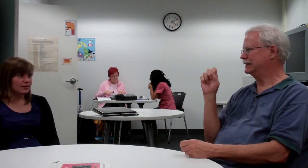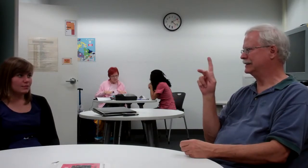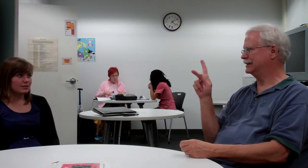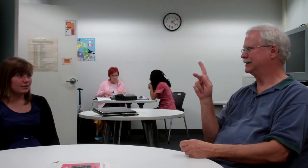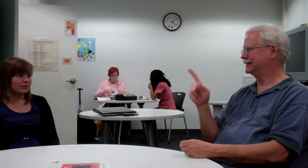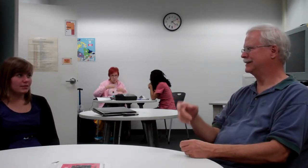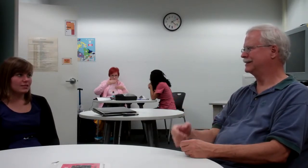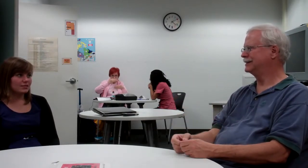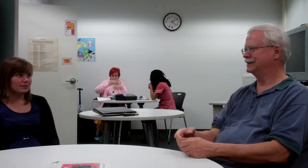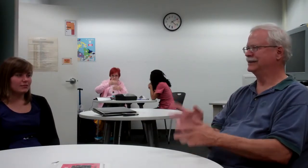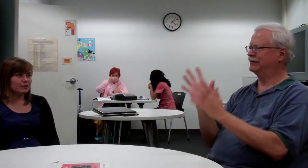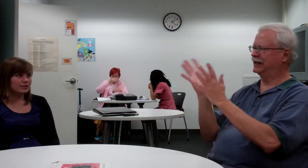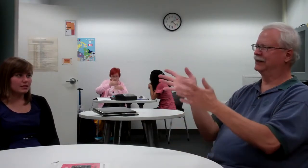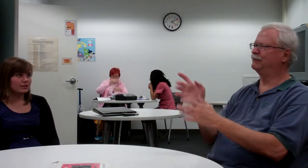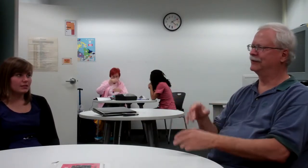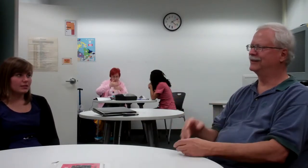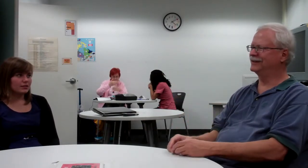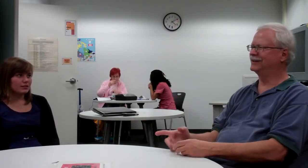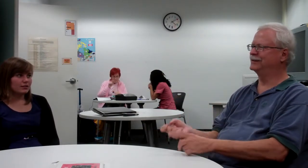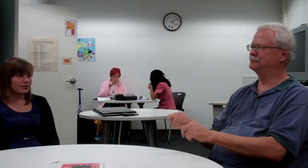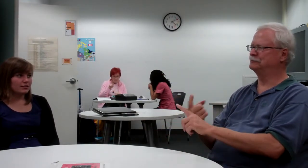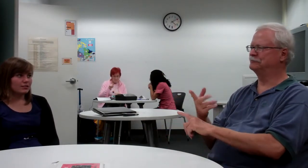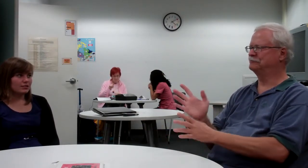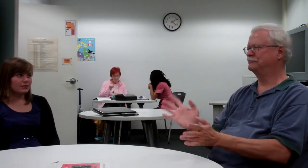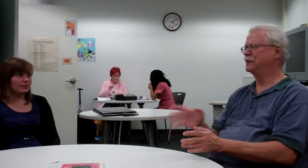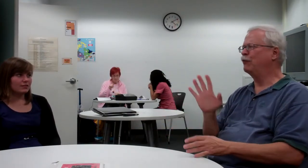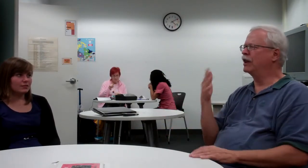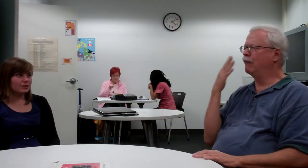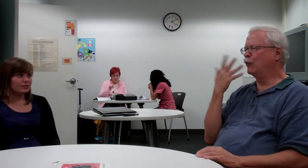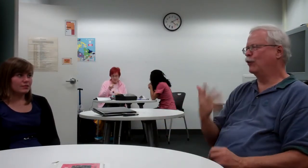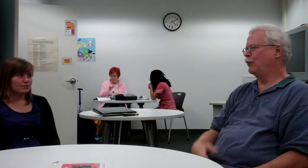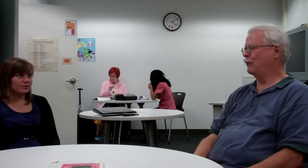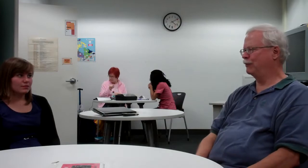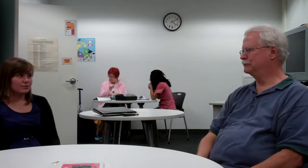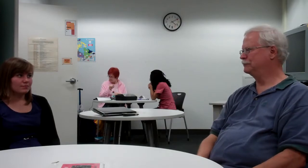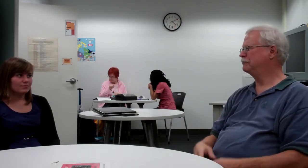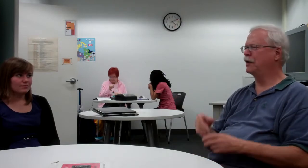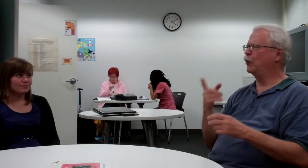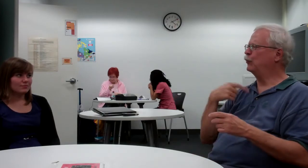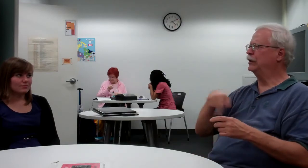Sometimes it could be a risk to run for president, mm-hmm. or just to leave it for someone else.